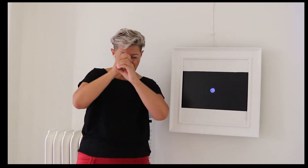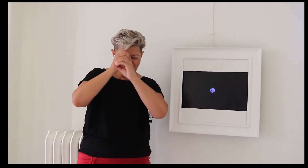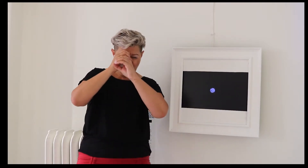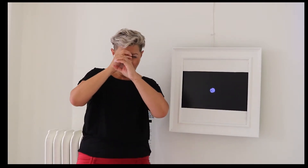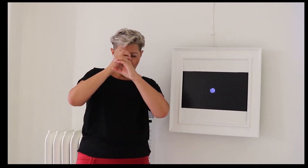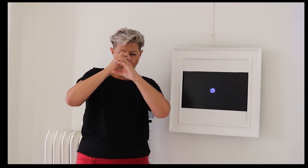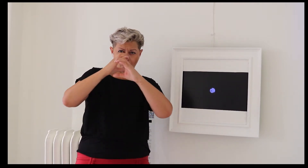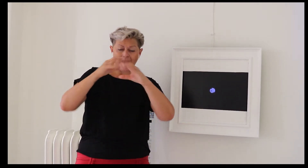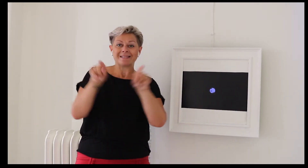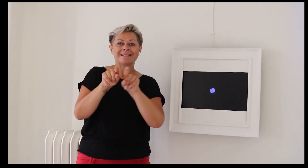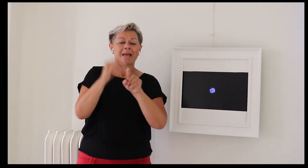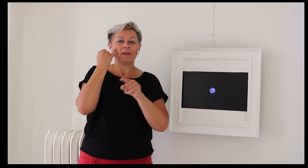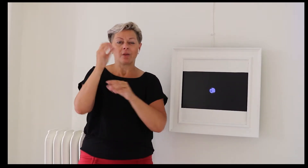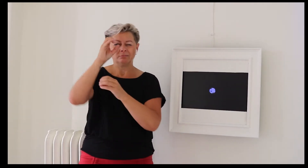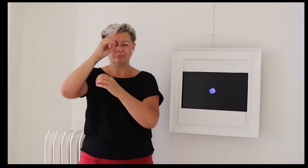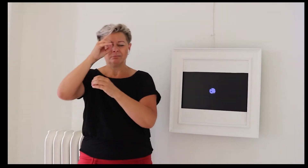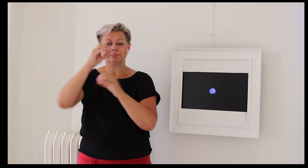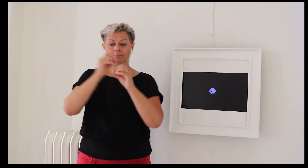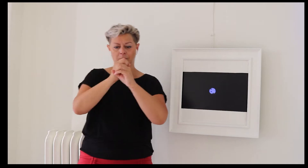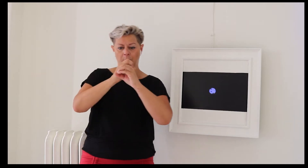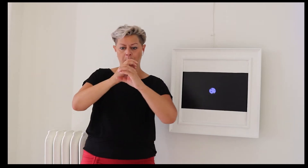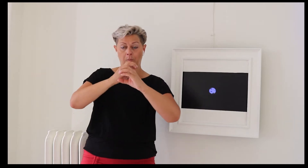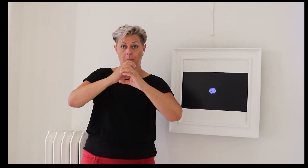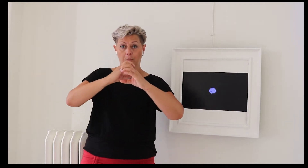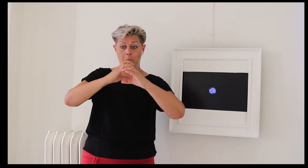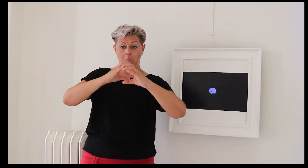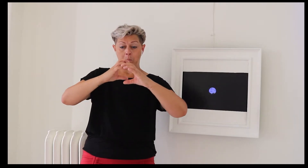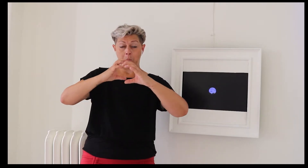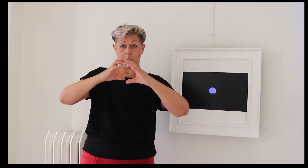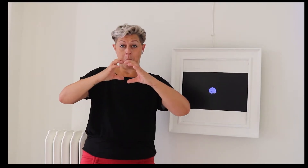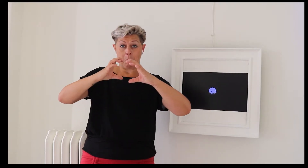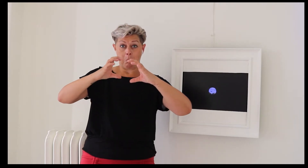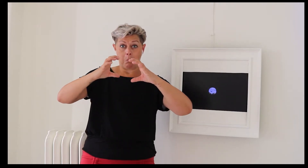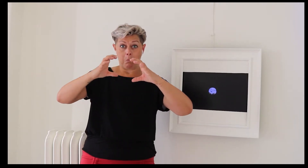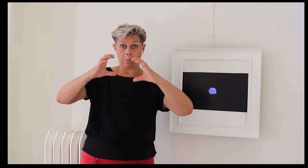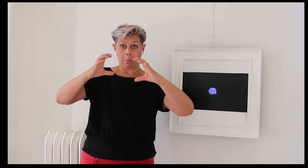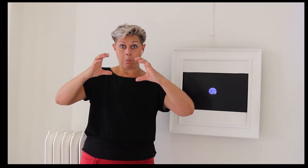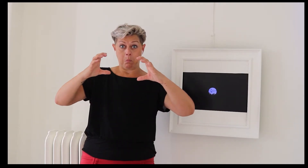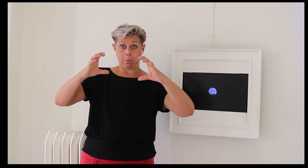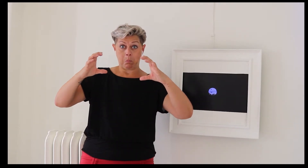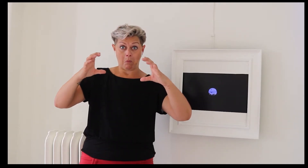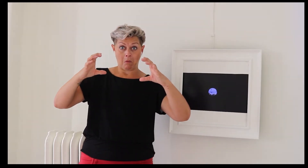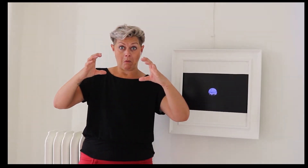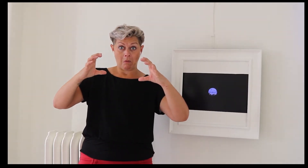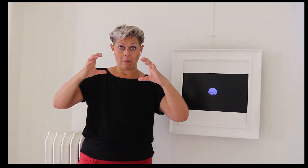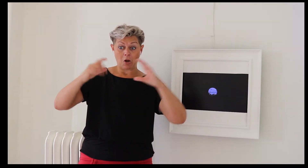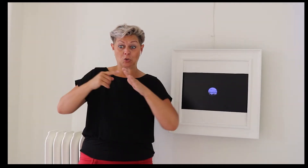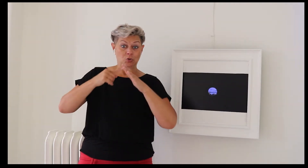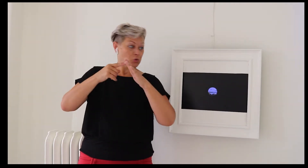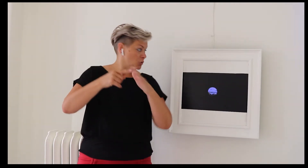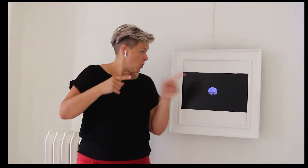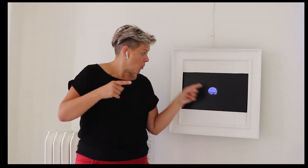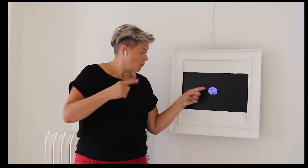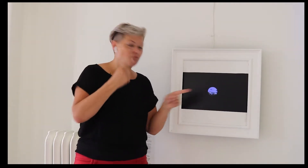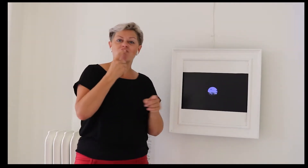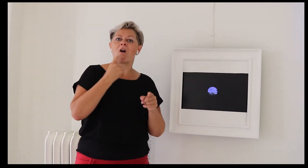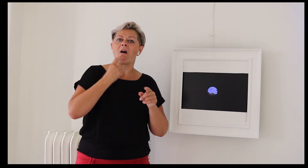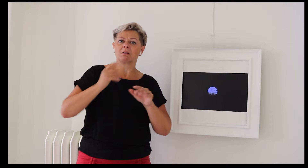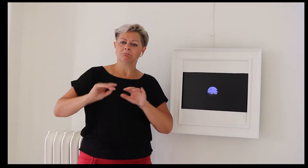As if being viewed through a monocular, this pinhole grows bigger and bigger, slowly revealing a seascape of